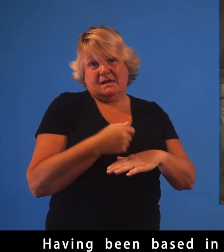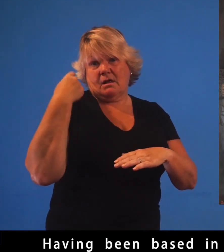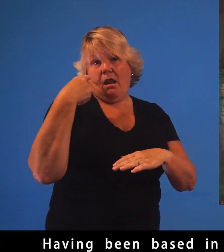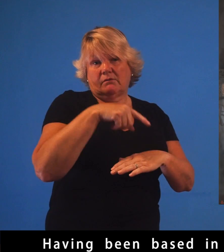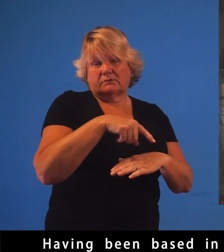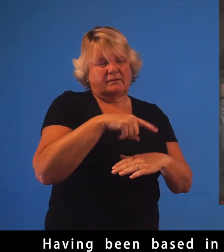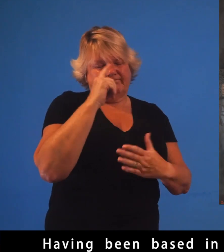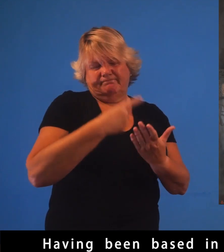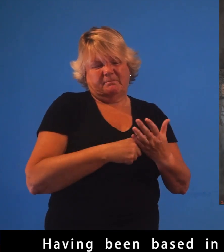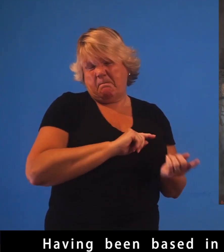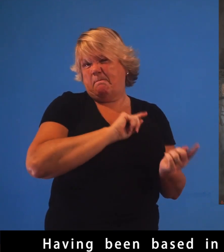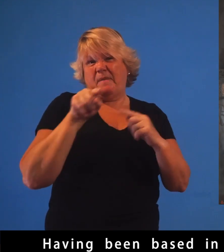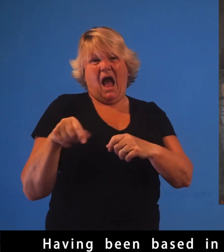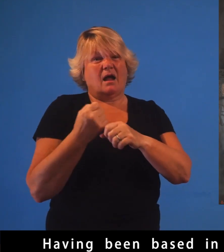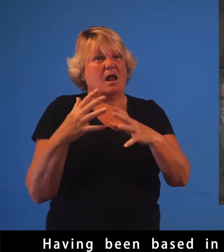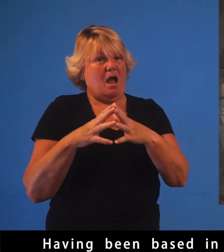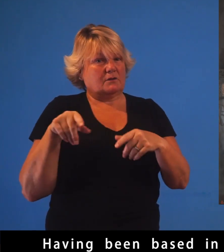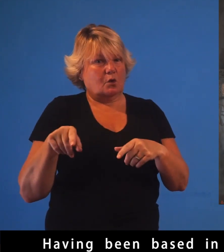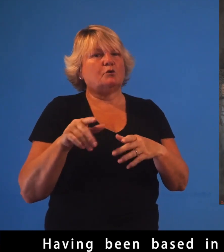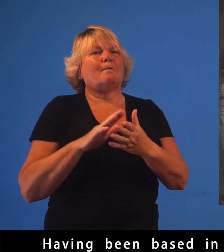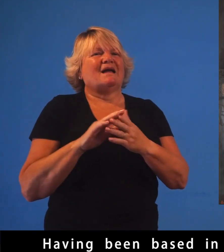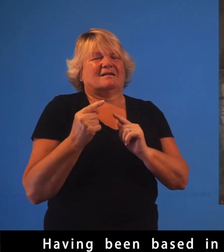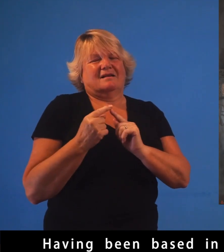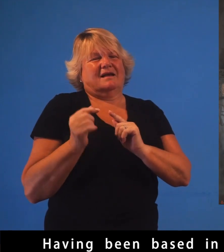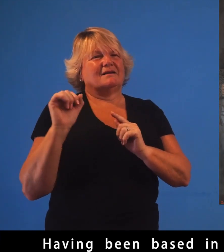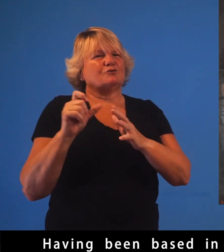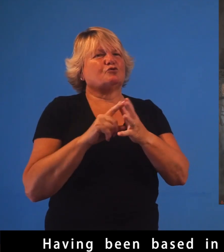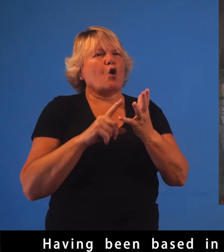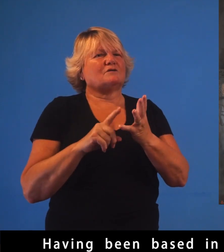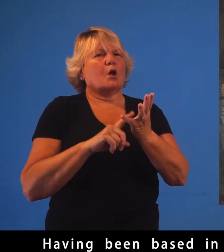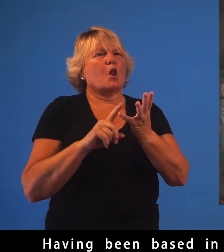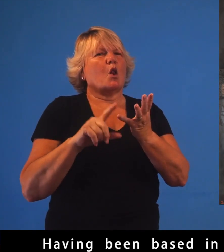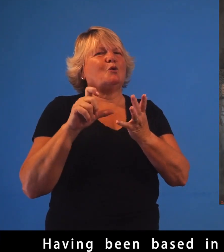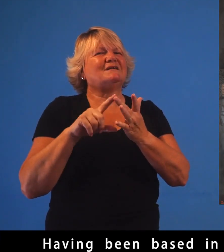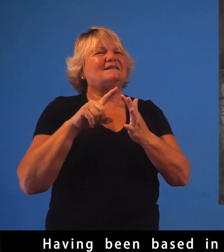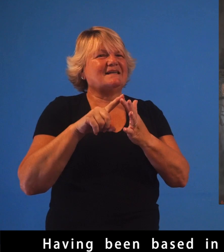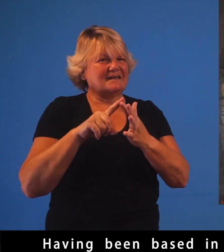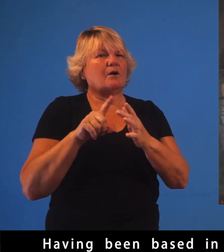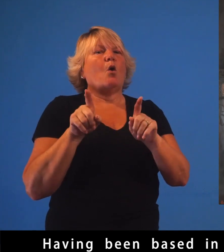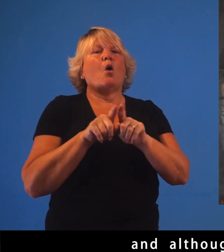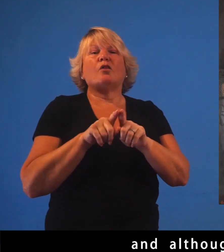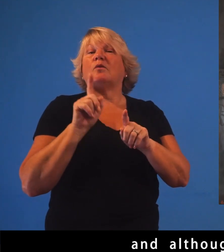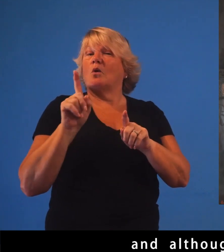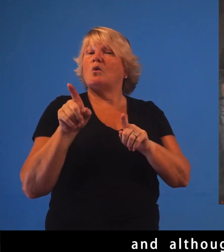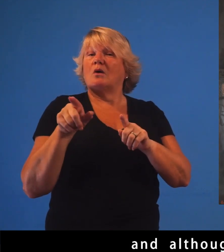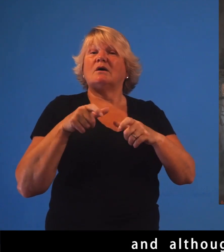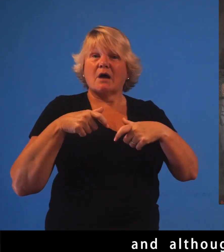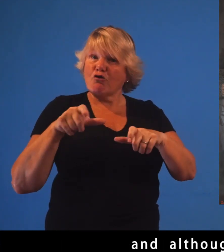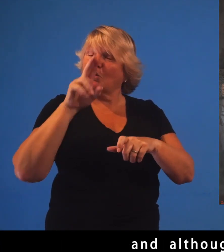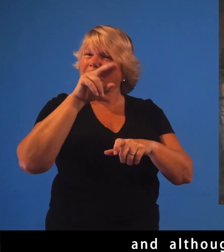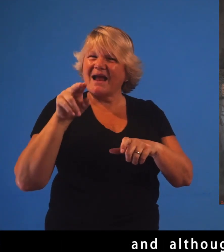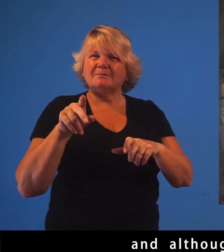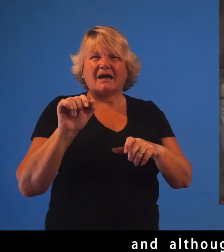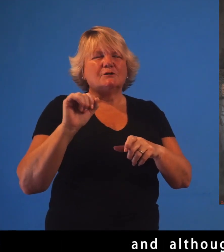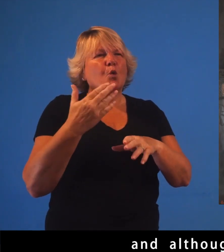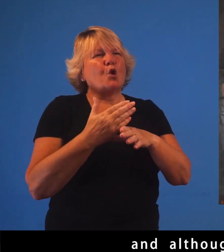Having been based in London, he moved back to Glasgow so he could be nearer to his daughter Lucy, and although he continued to